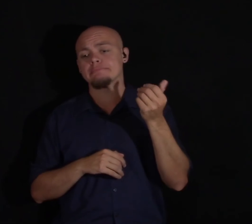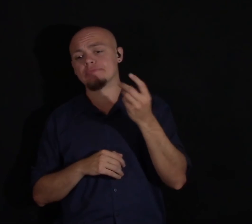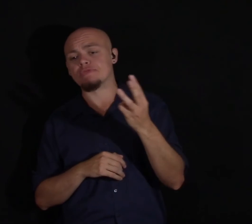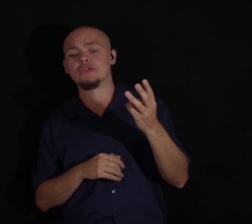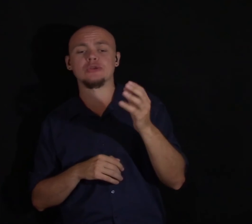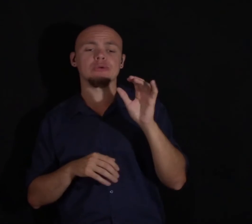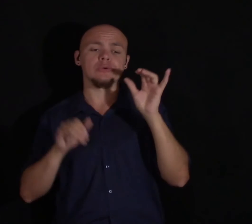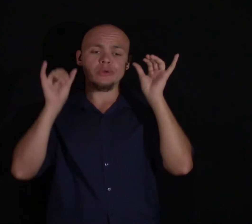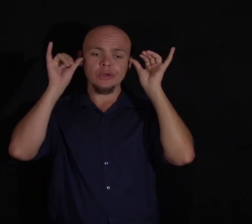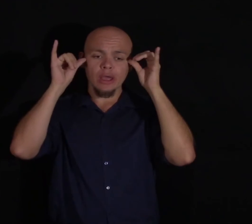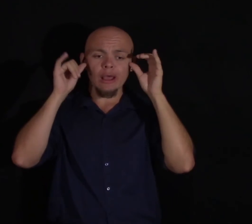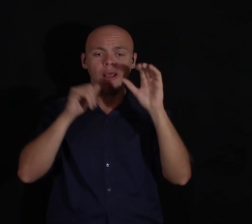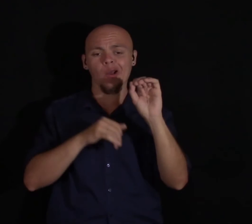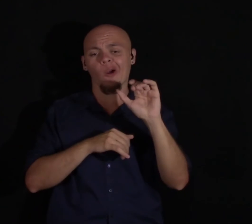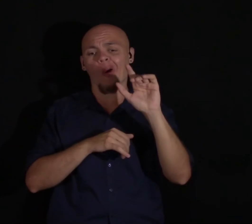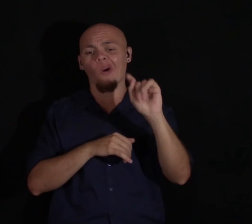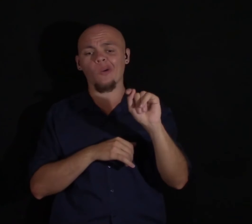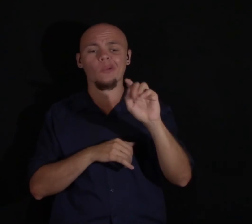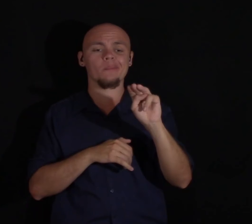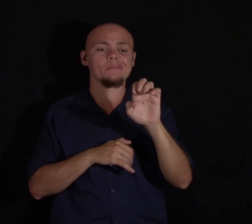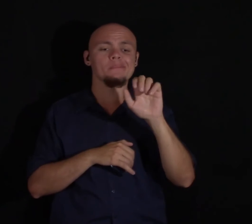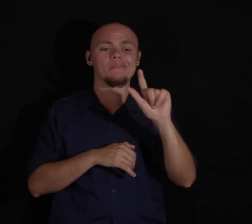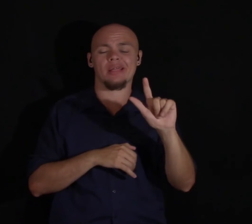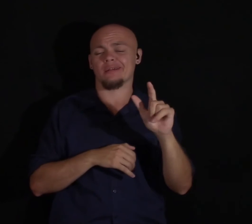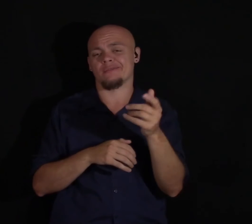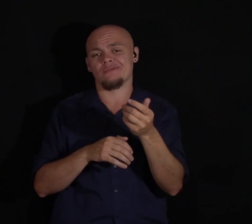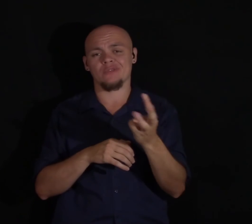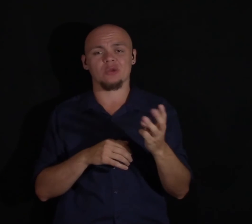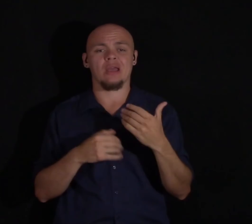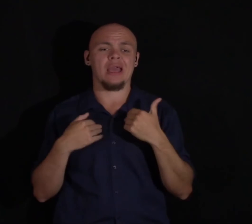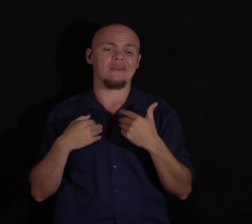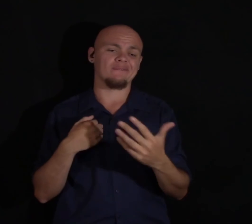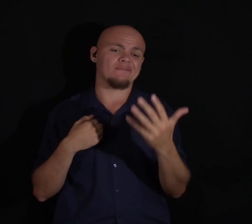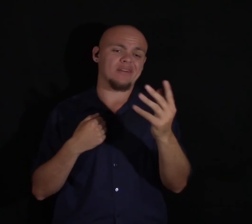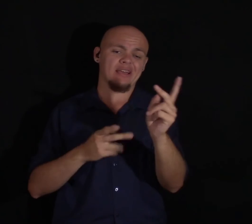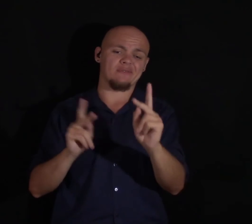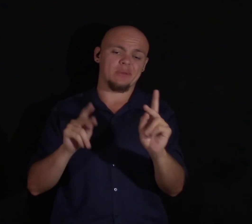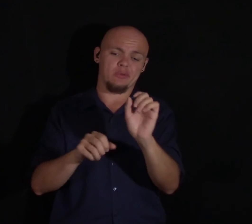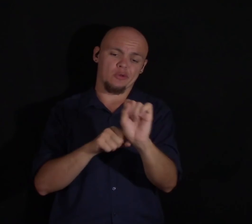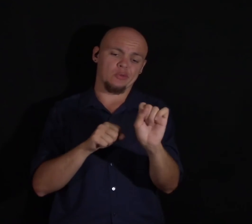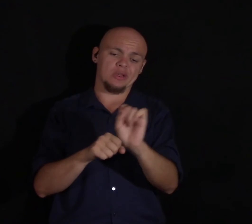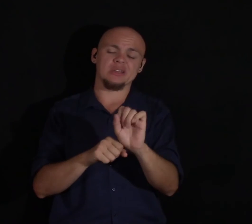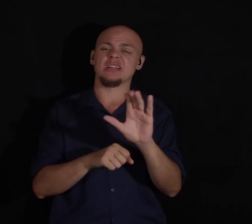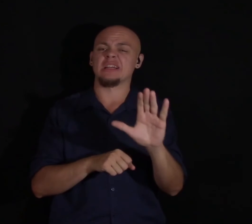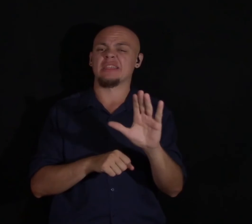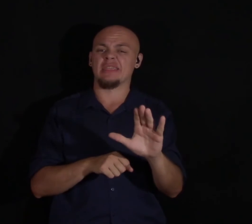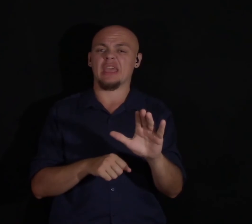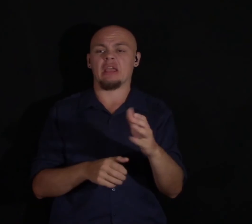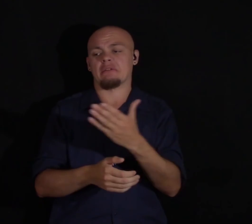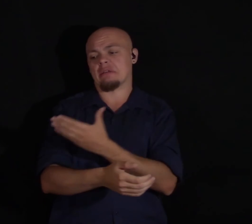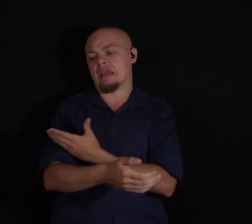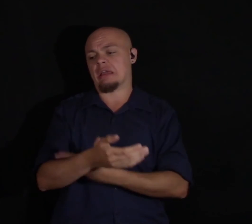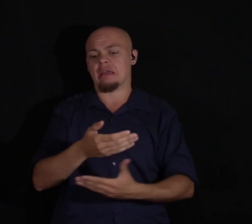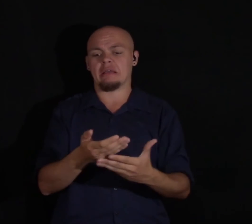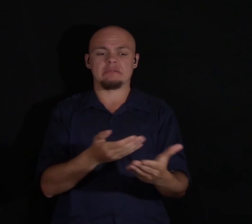its inhabitants, which consisted of 5 persons, whose gaunt and scraggy limbs gave tokens of their miserable